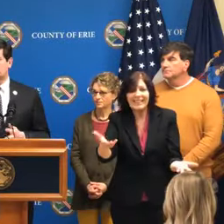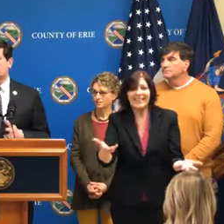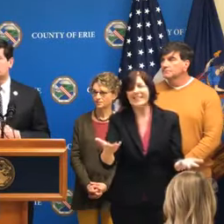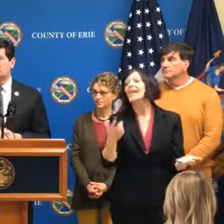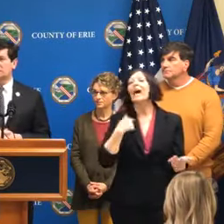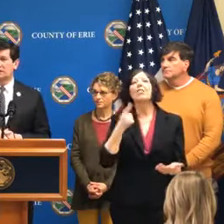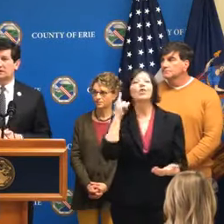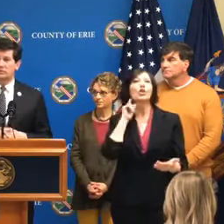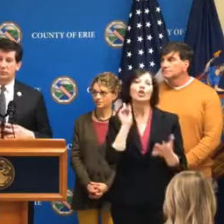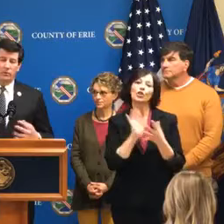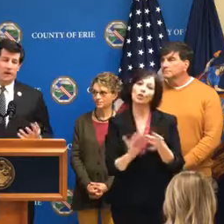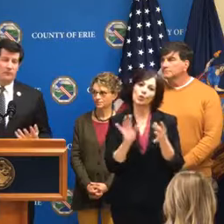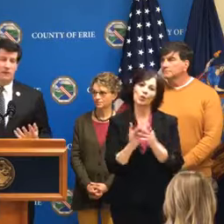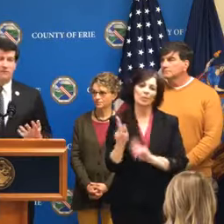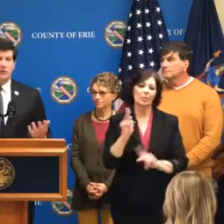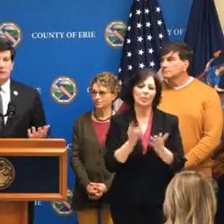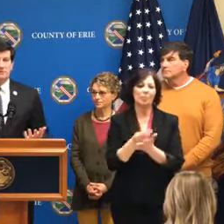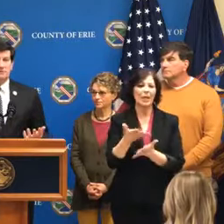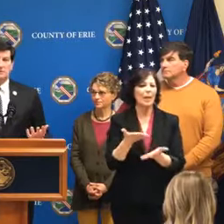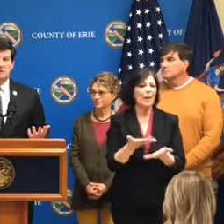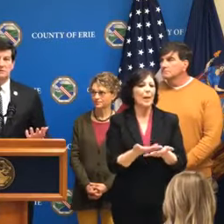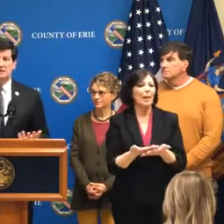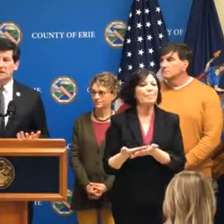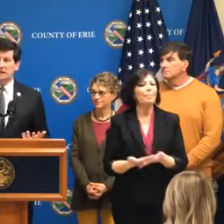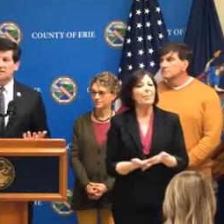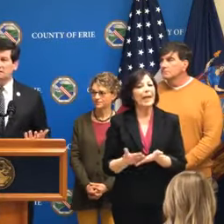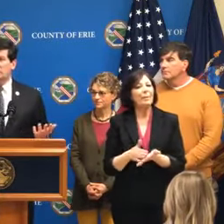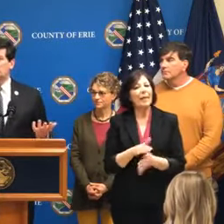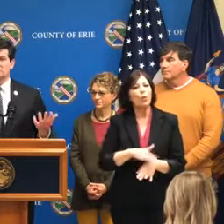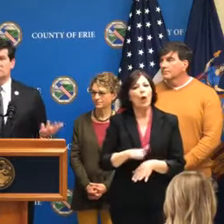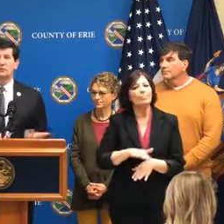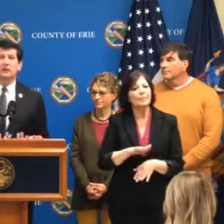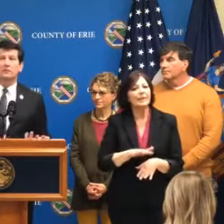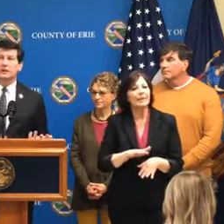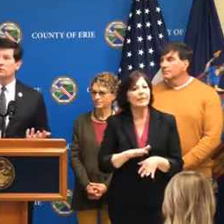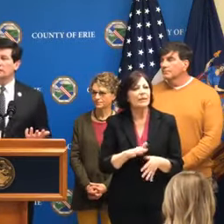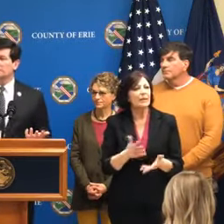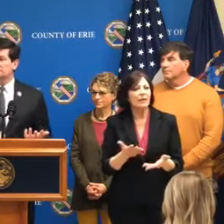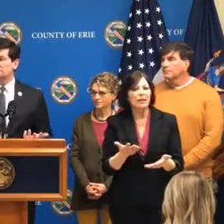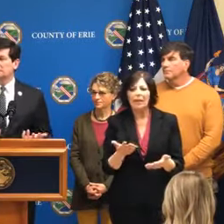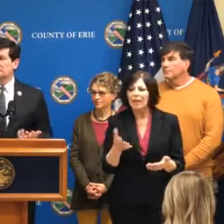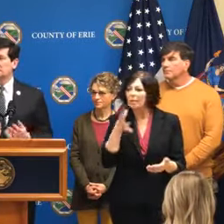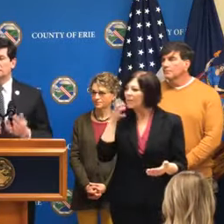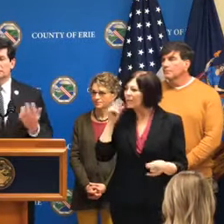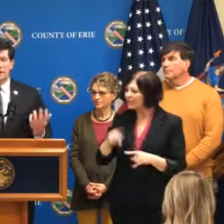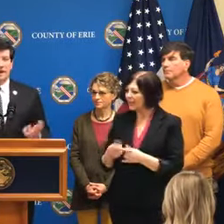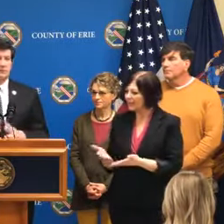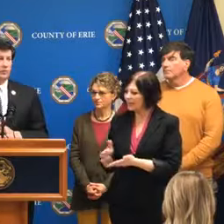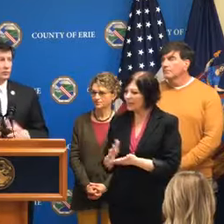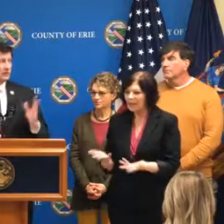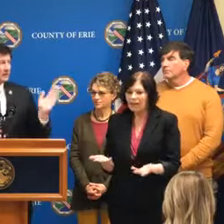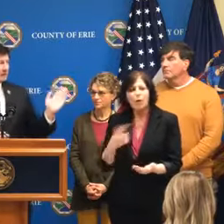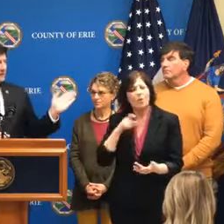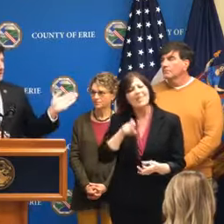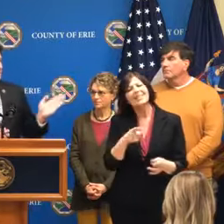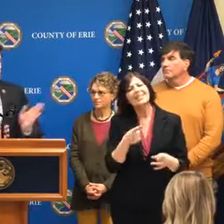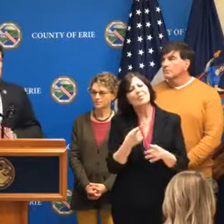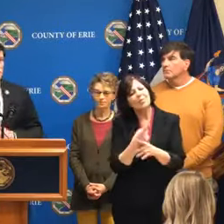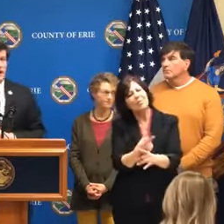heard stories of people buying baby wipes, as many as they can, and then parents are unable to get baby wipes. We need to act